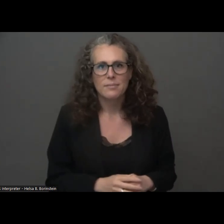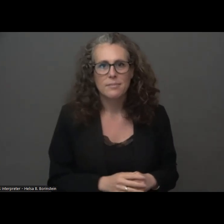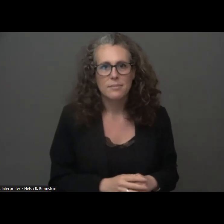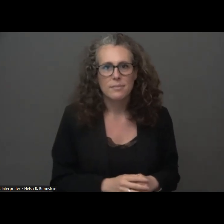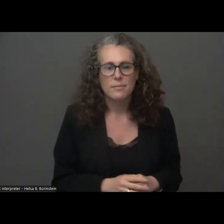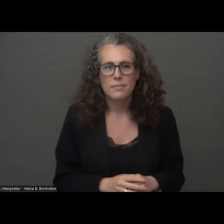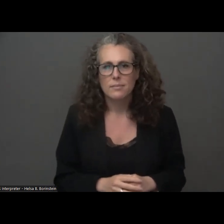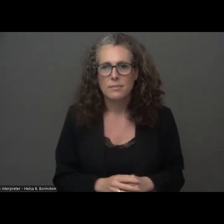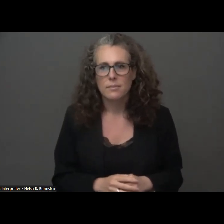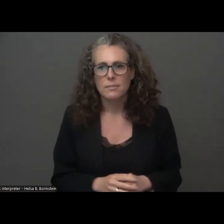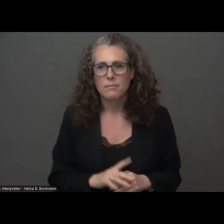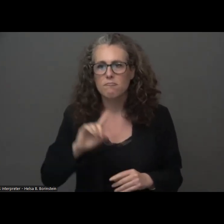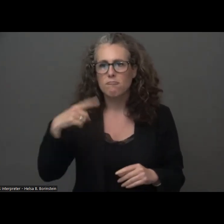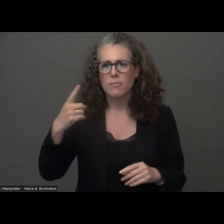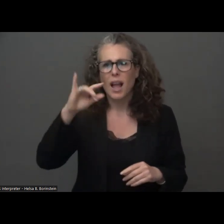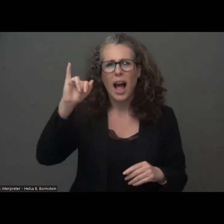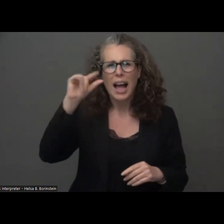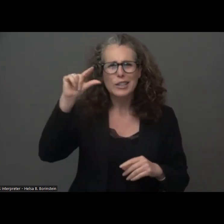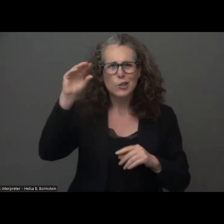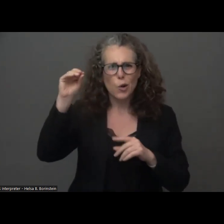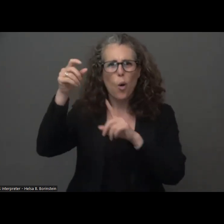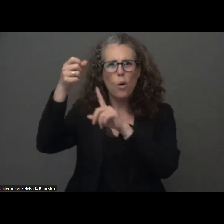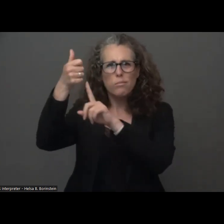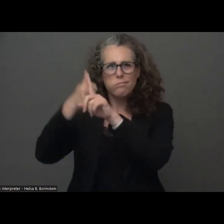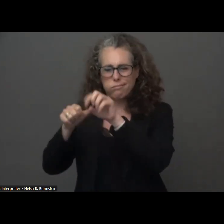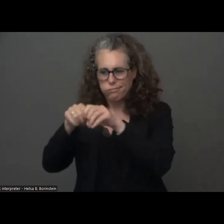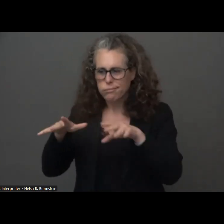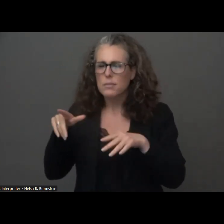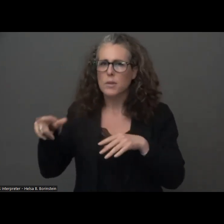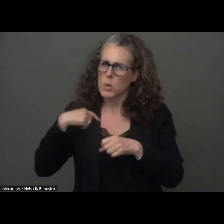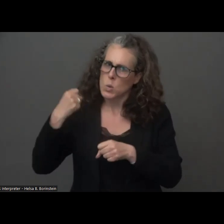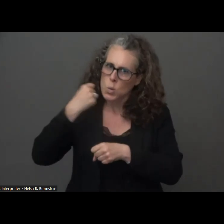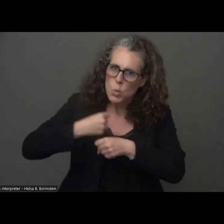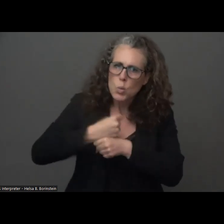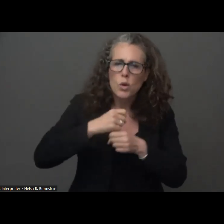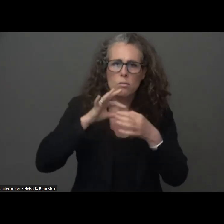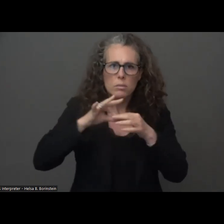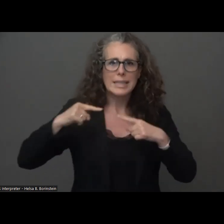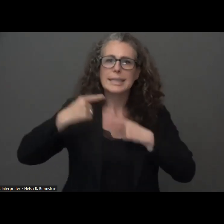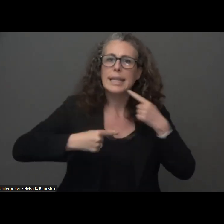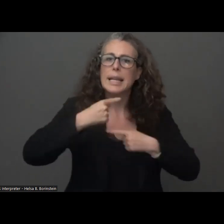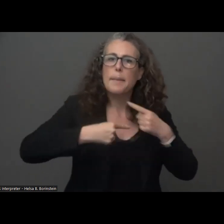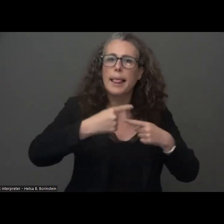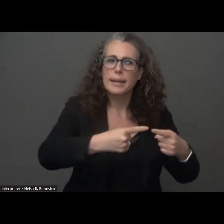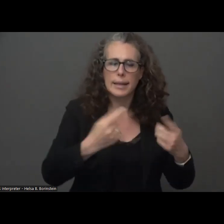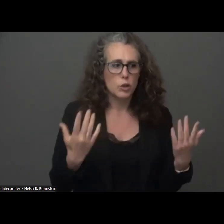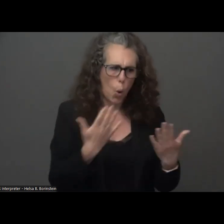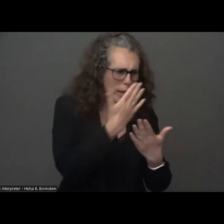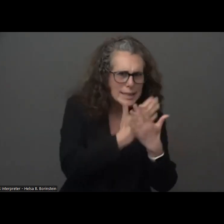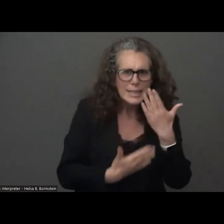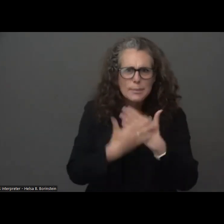Diageo. And we are champions of sustainability. So the conversation around disability inclusion